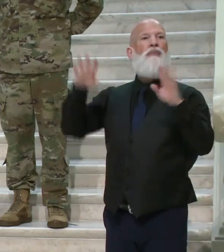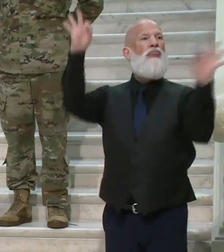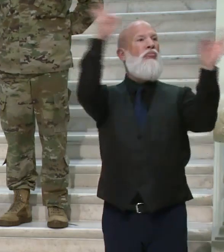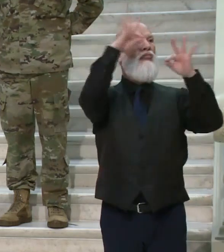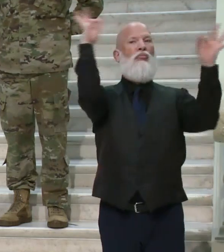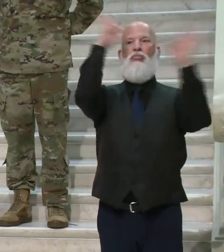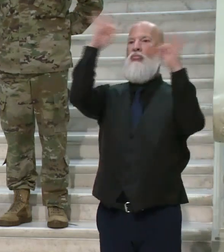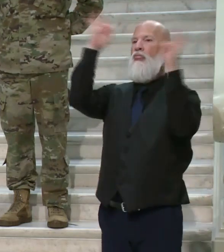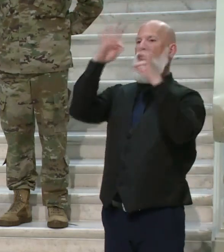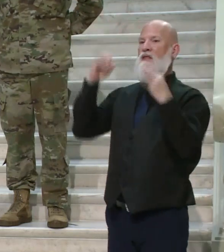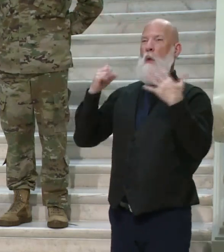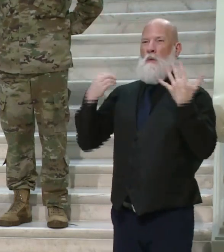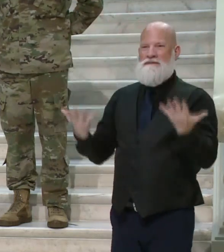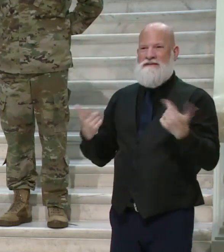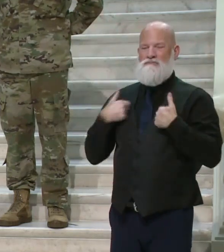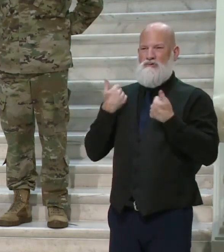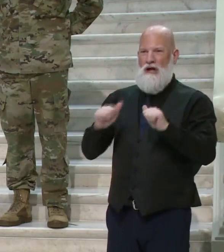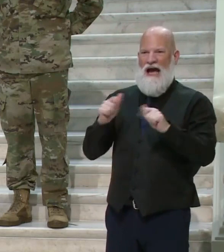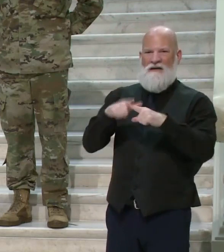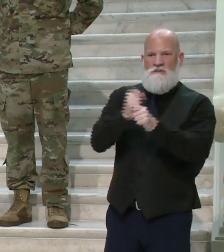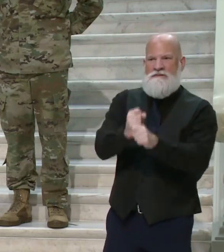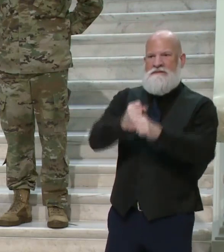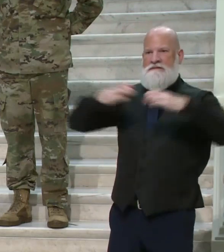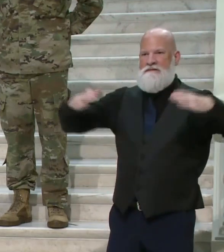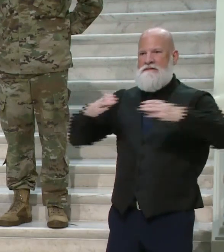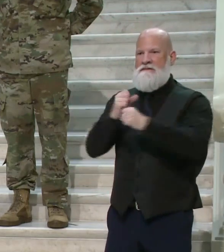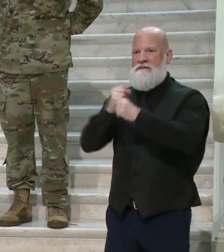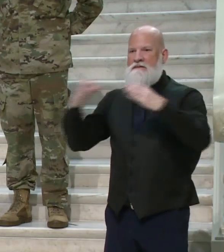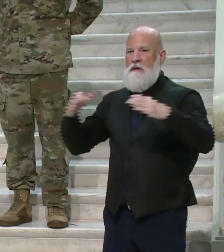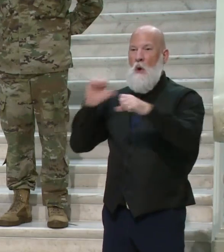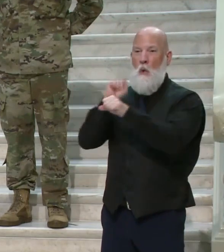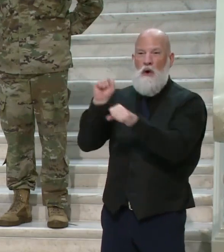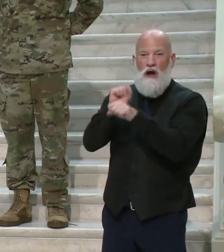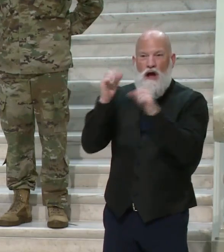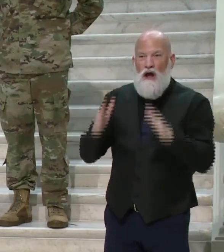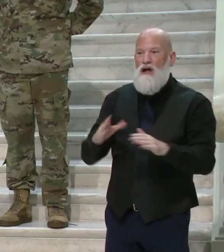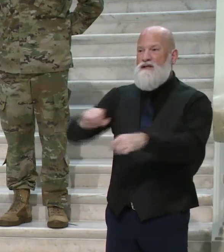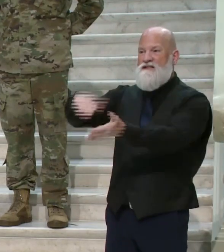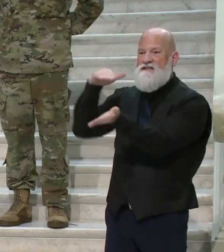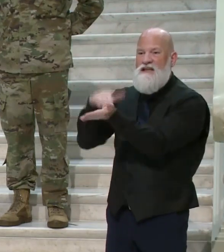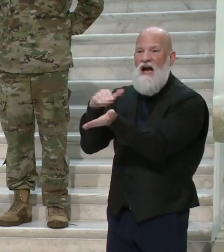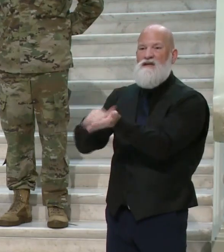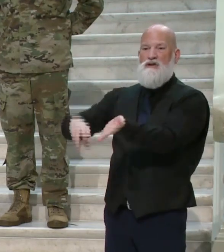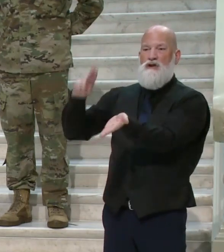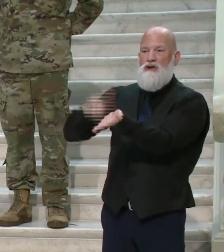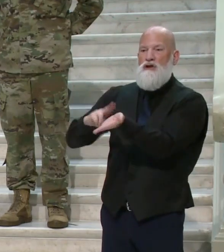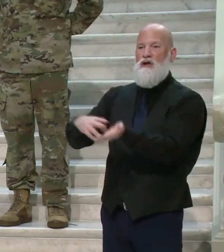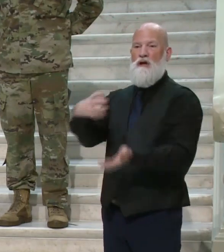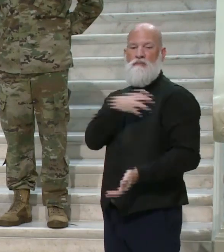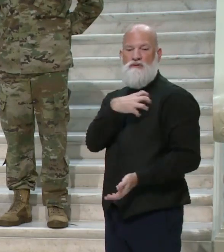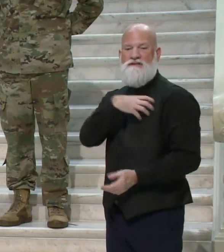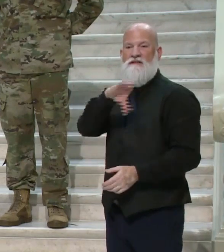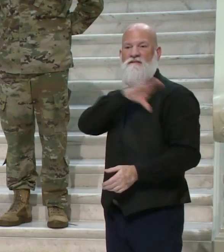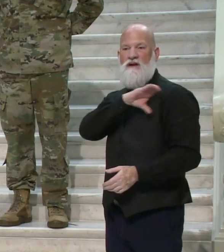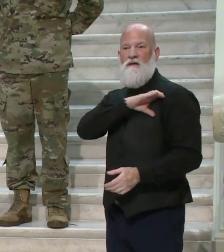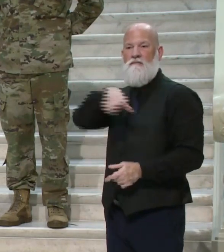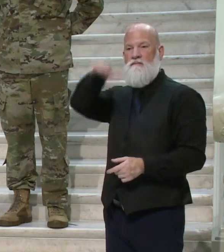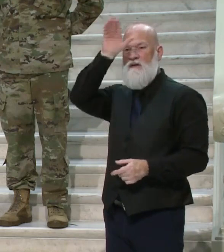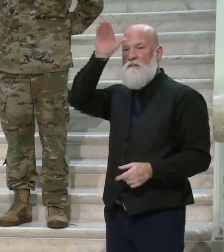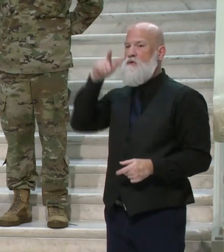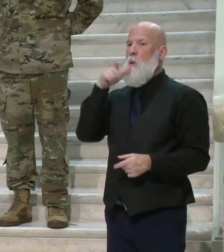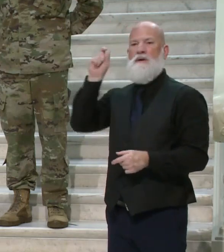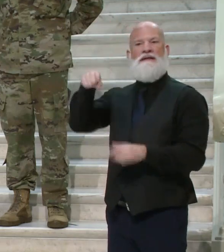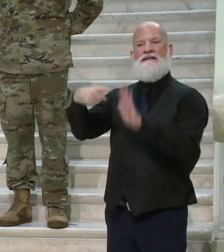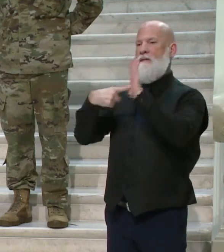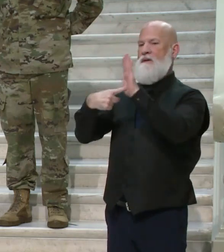broadly, as well as to asymptomatic healthcare workers and first responders and others who may be at risk, and those in the nursing home, working in